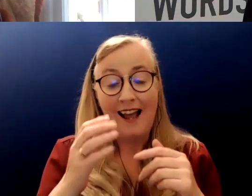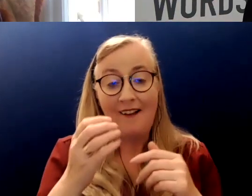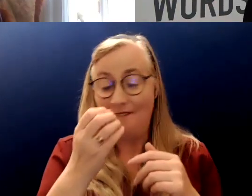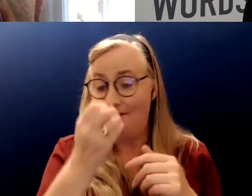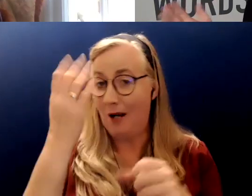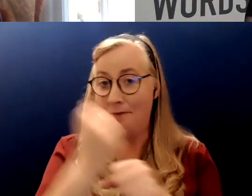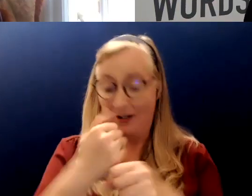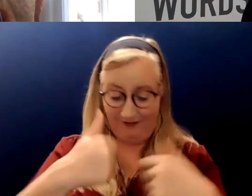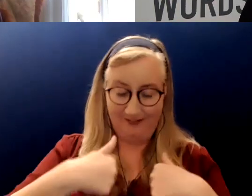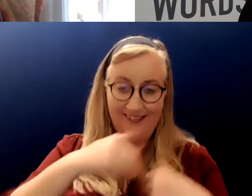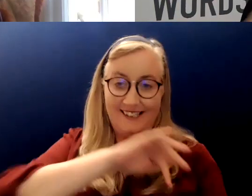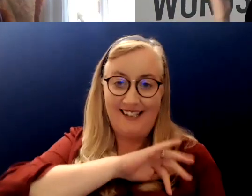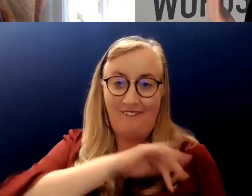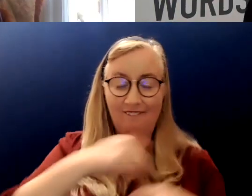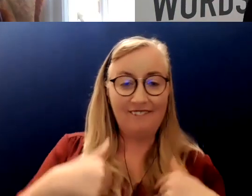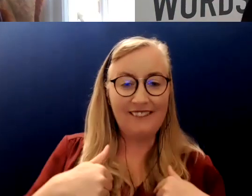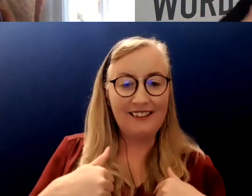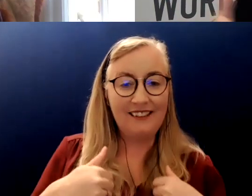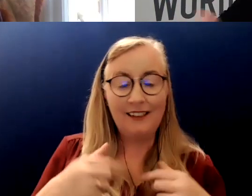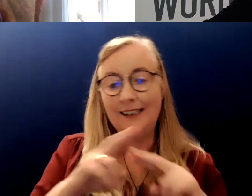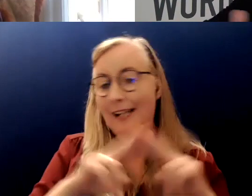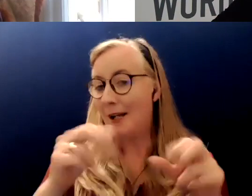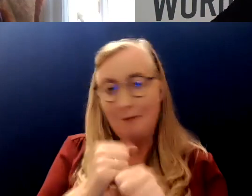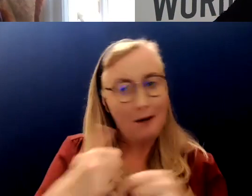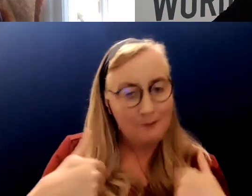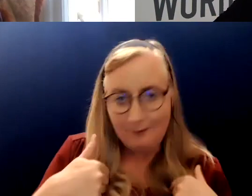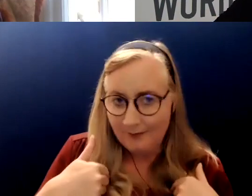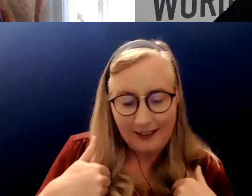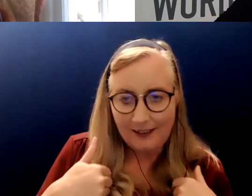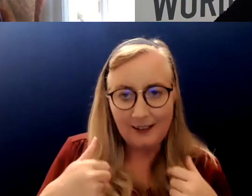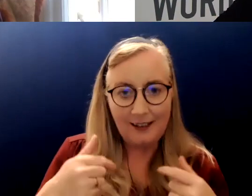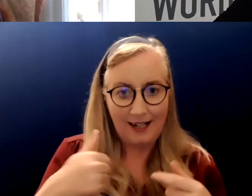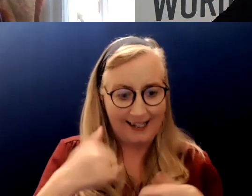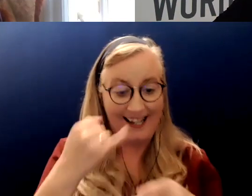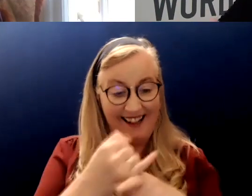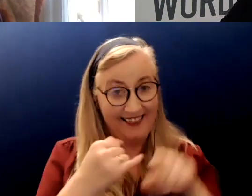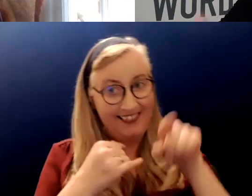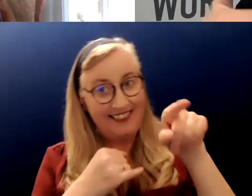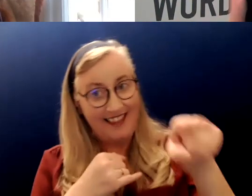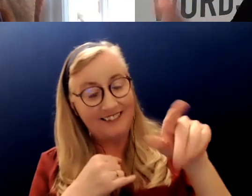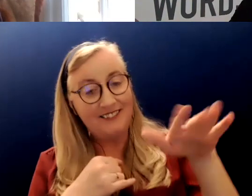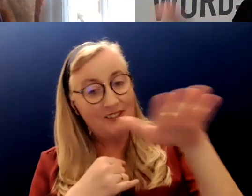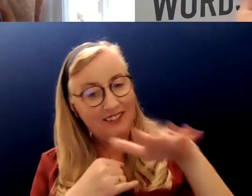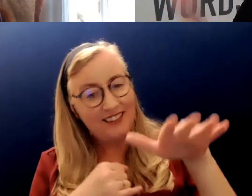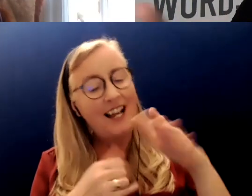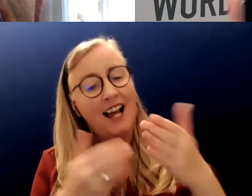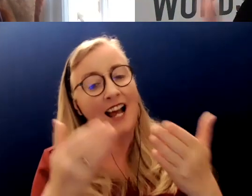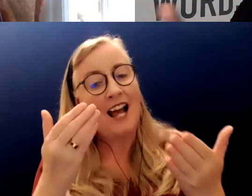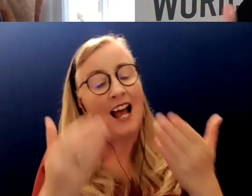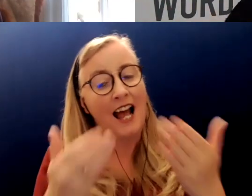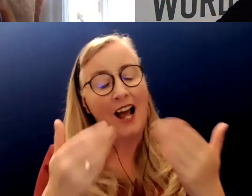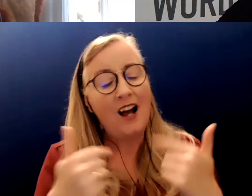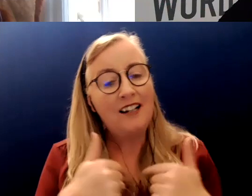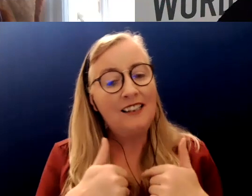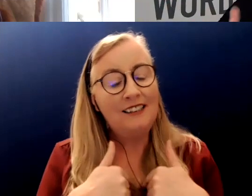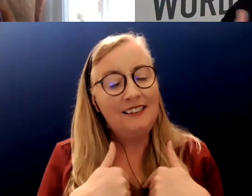This isn't about, it isn't about me if I'm in that situation. It's about how we